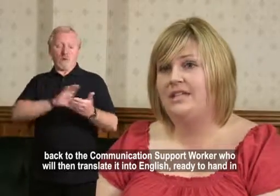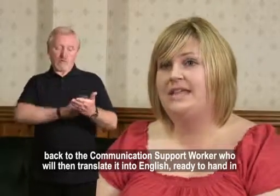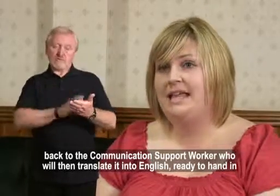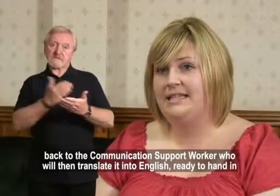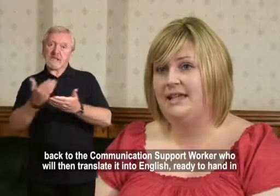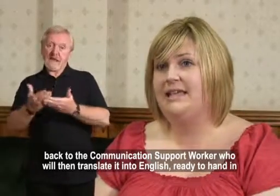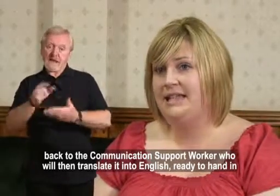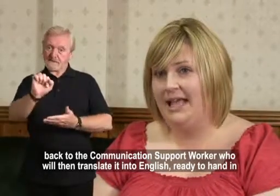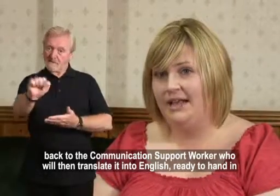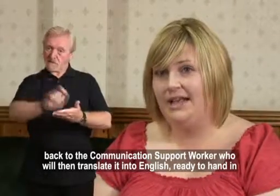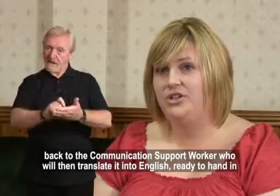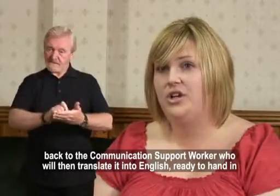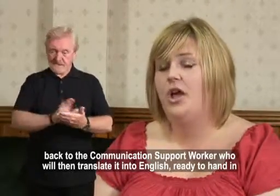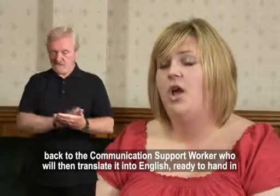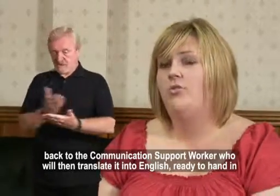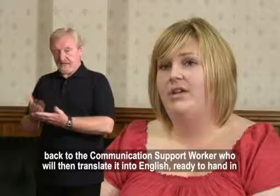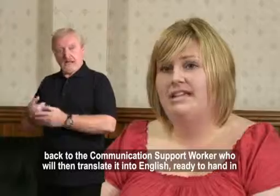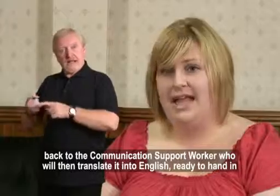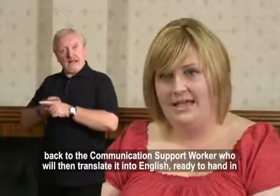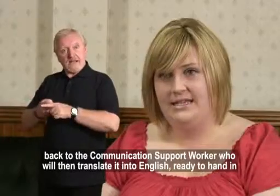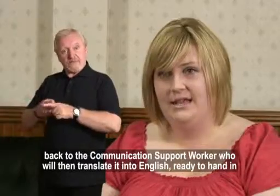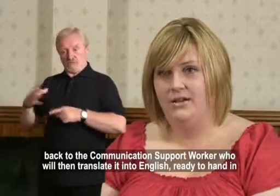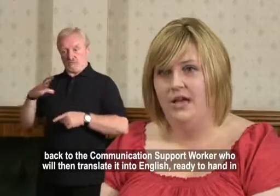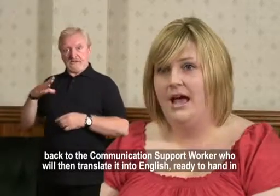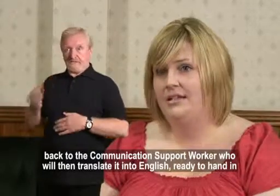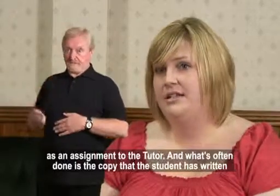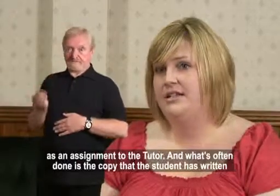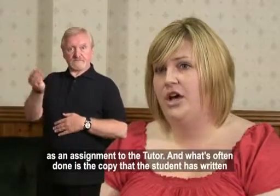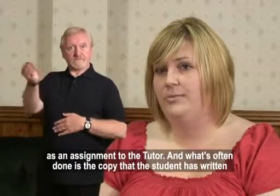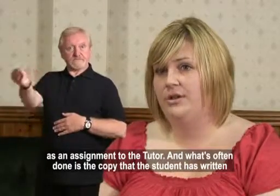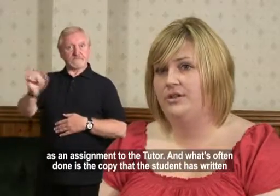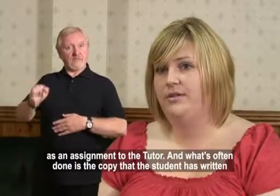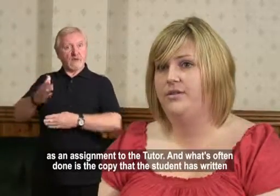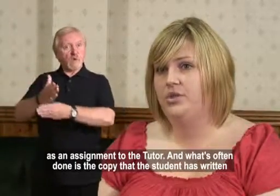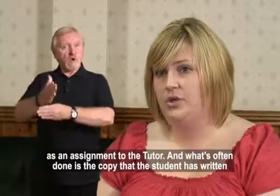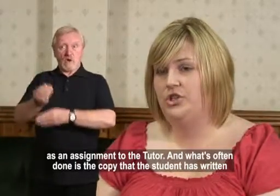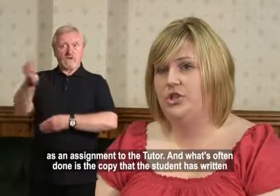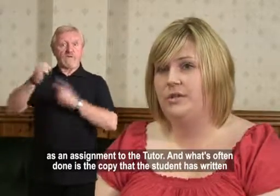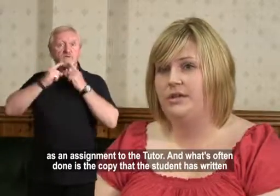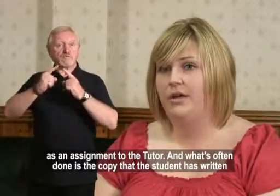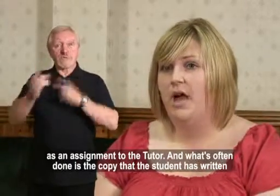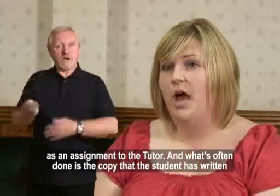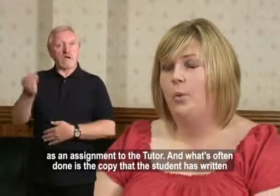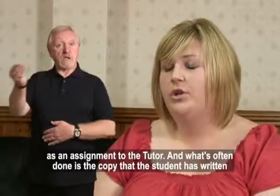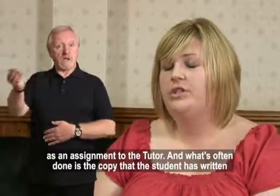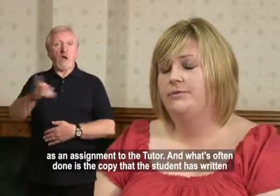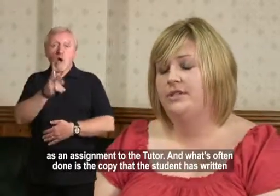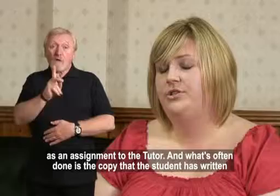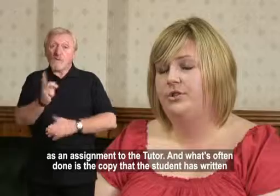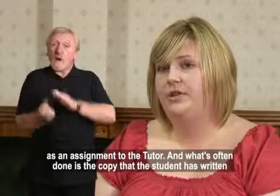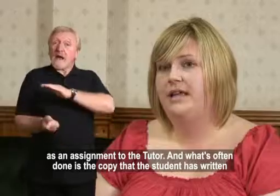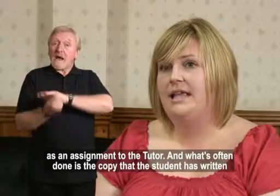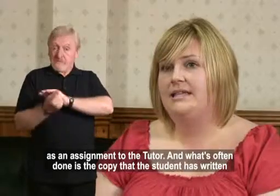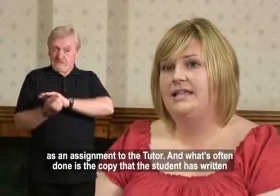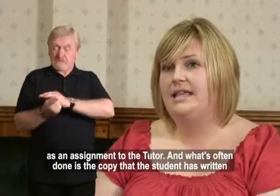then translate it into English, ready to hand in as an assignment to the tutor. And what's